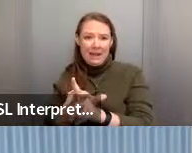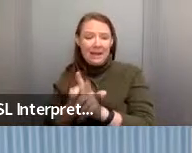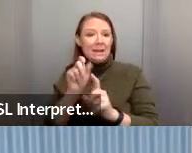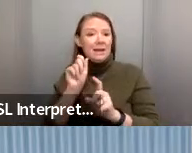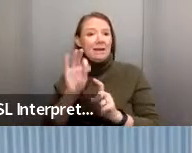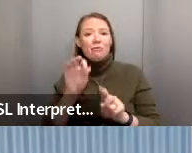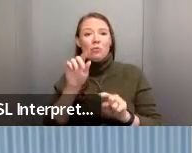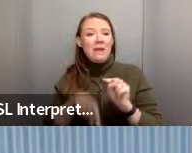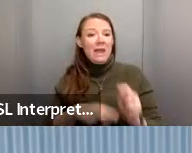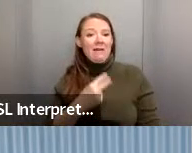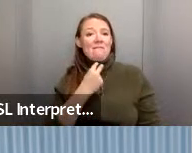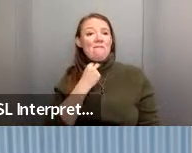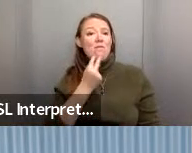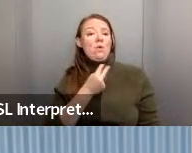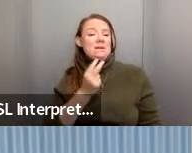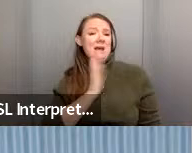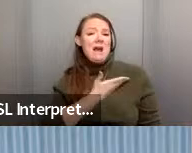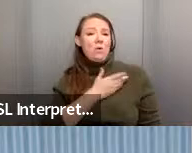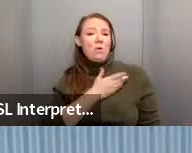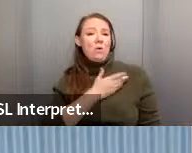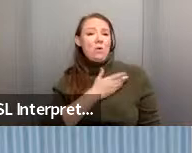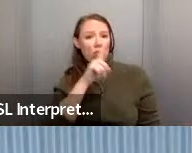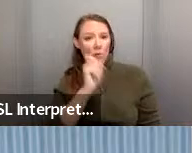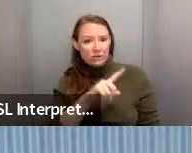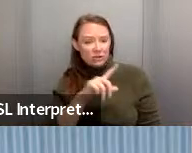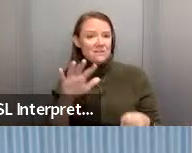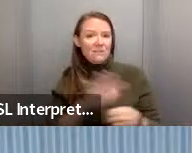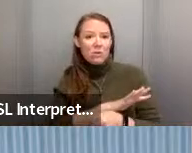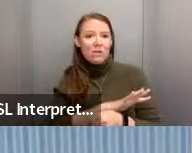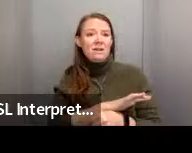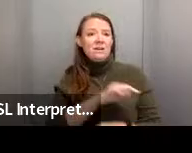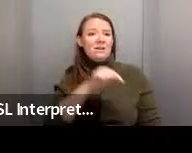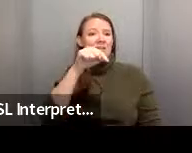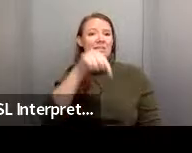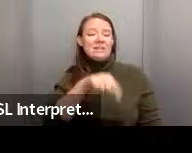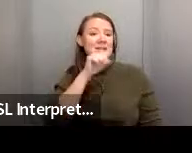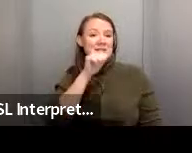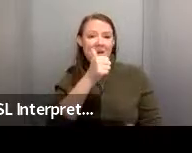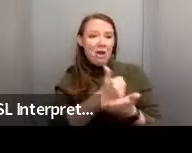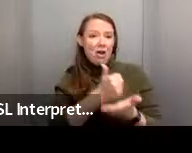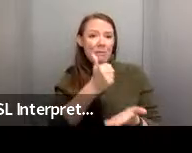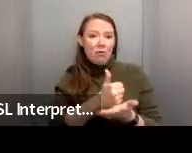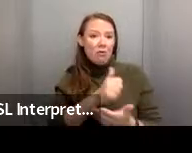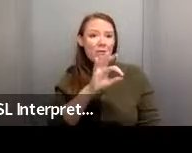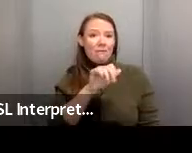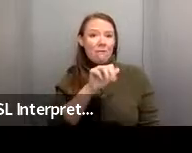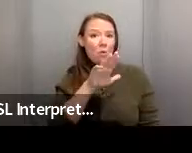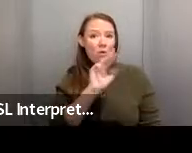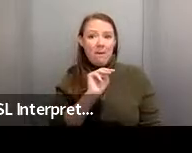voice our questions fully, this is not a helpful forum. And I'm getting